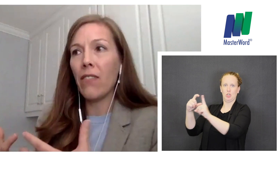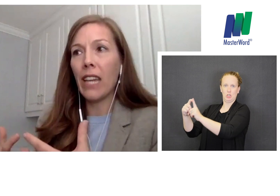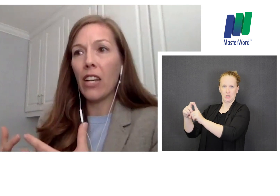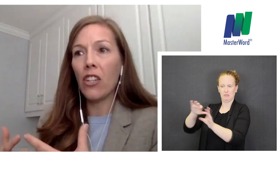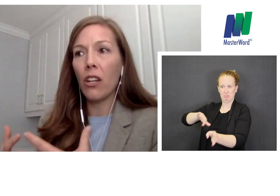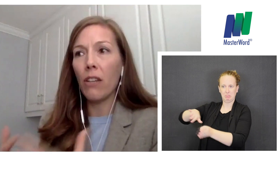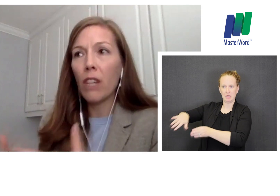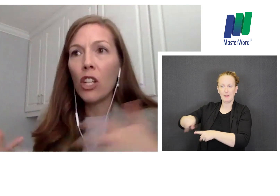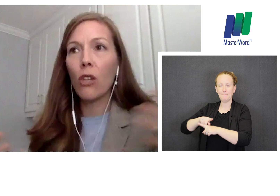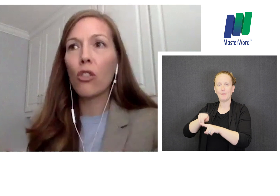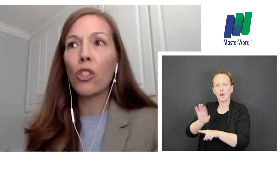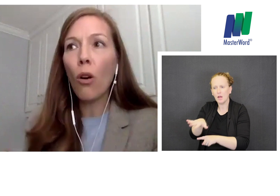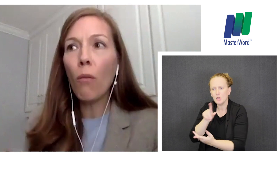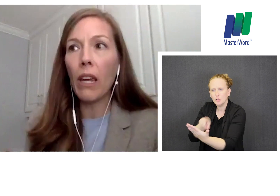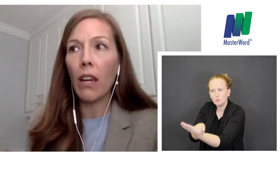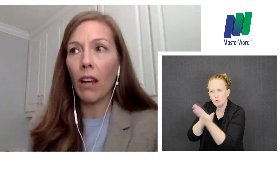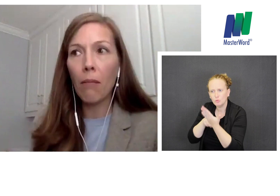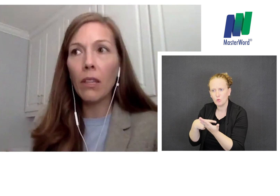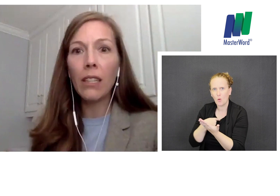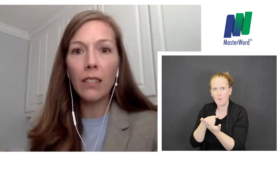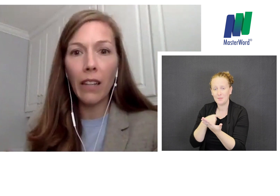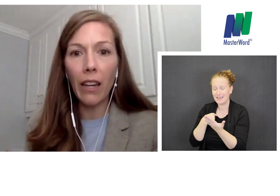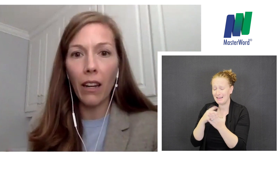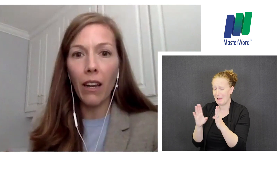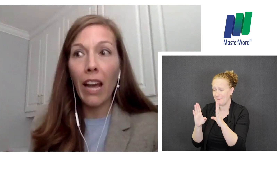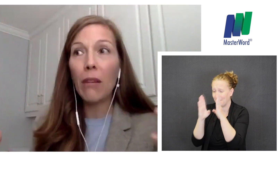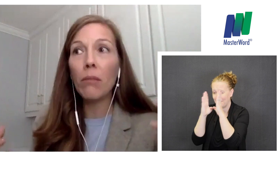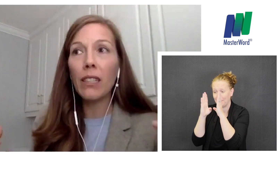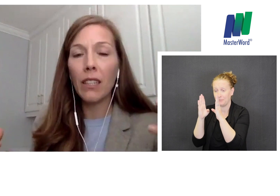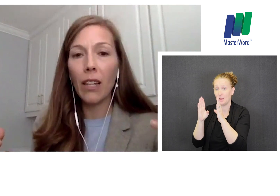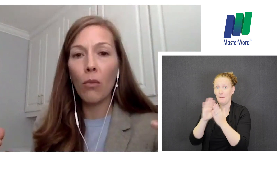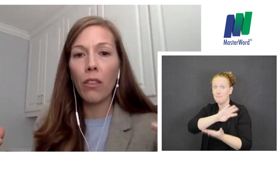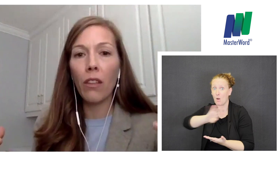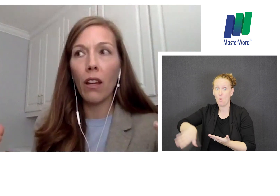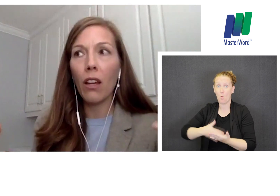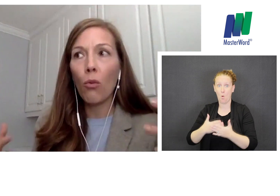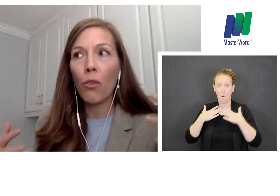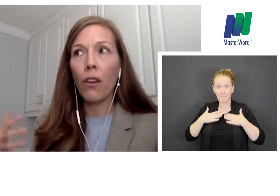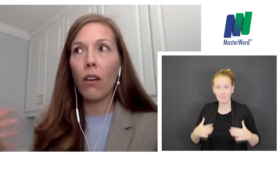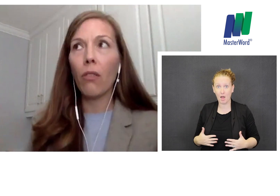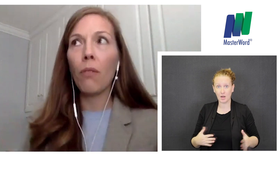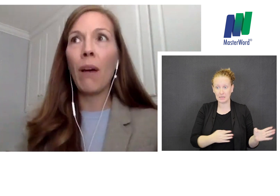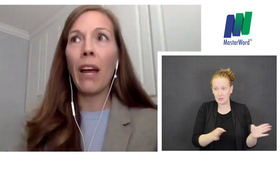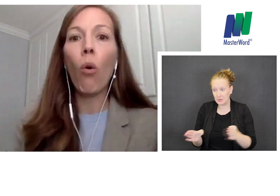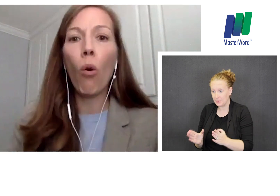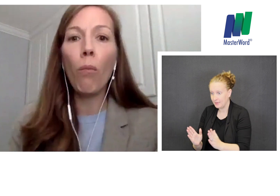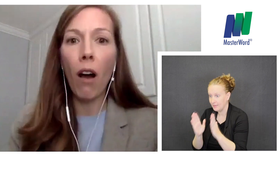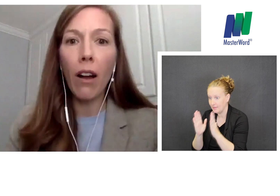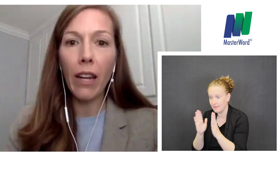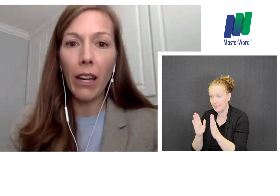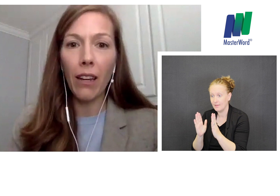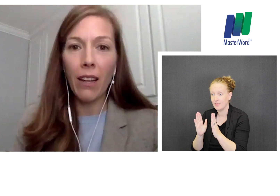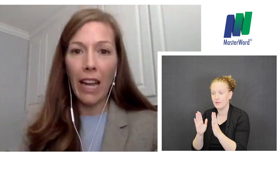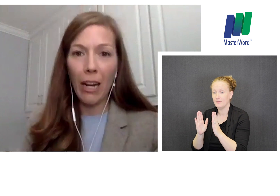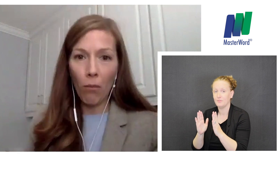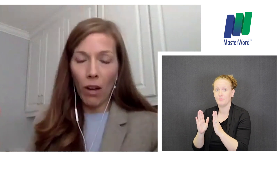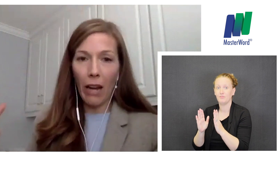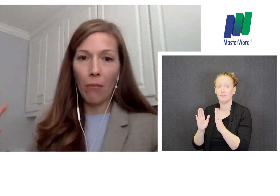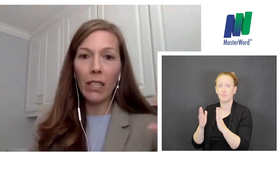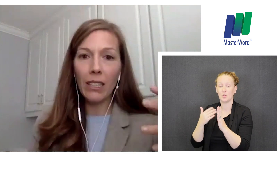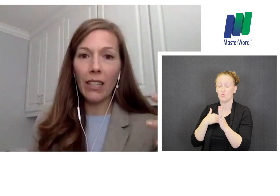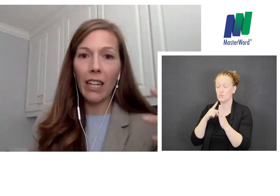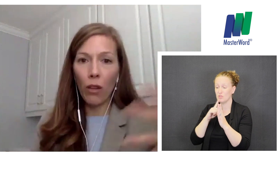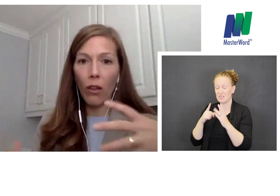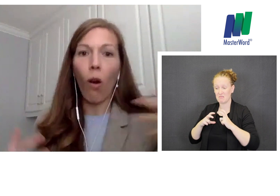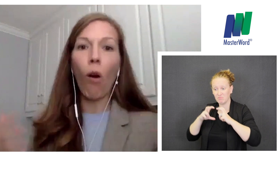this invitation of, show me, I'm listening, and I'm listening with my whole body. And